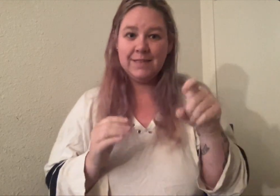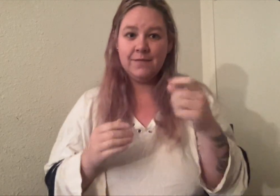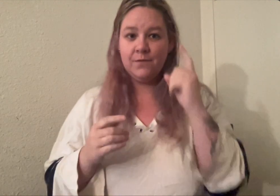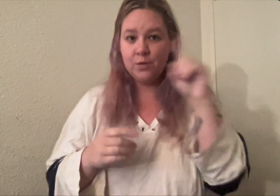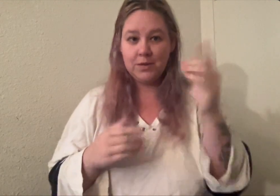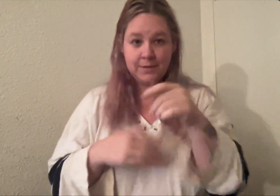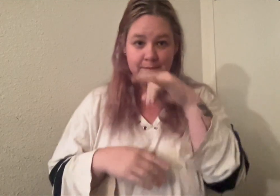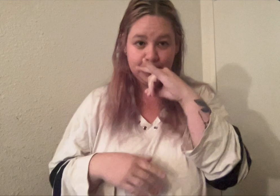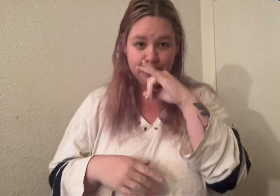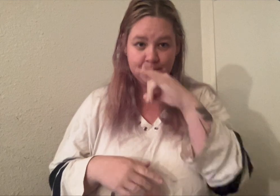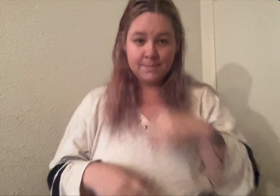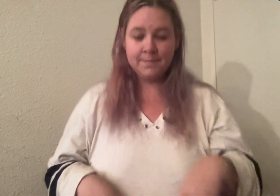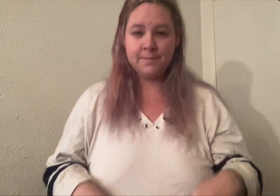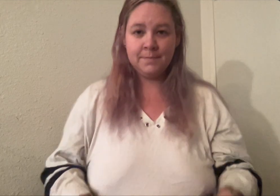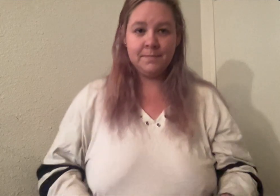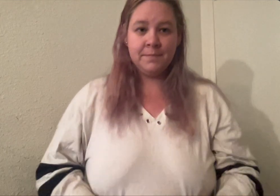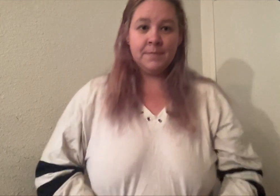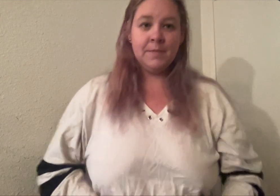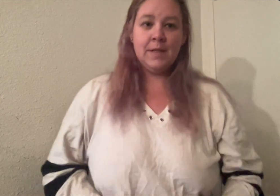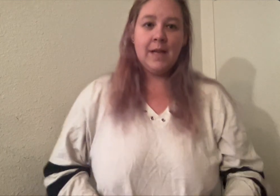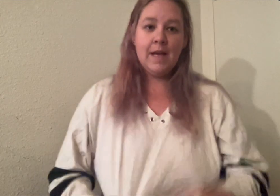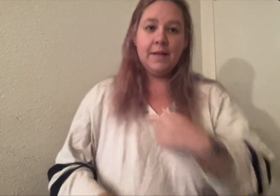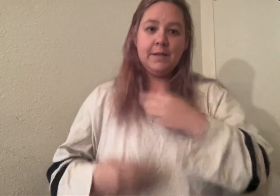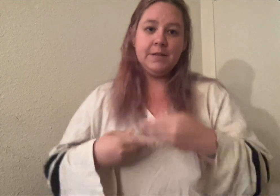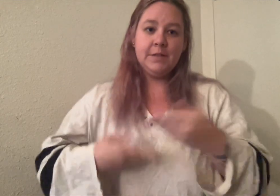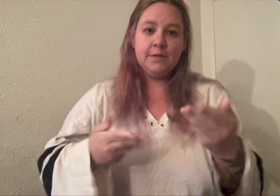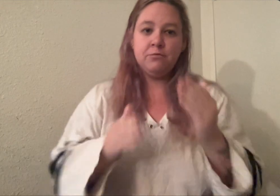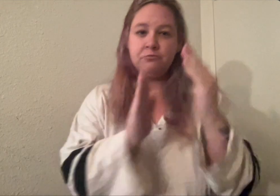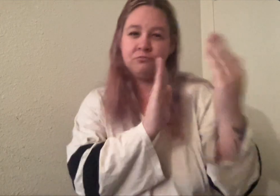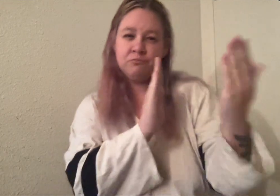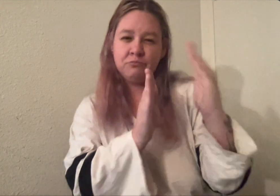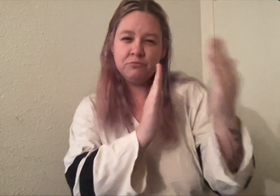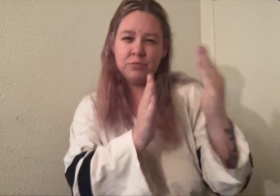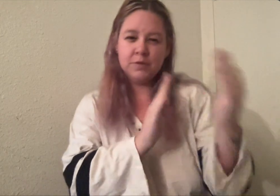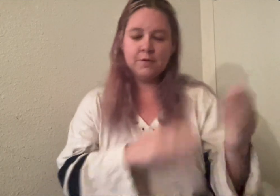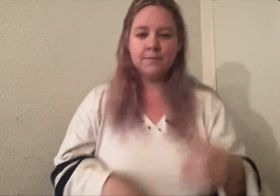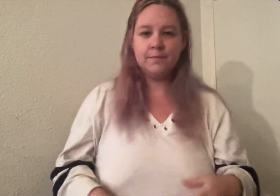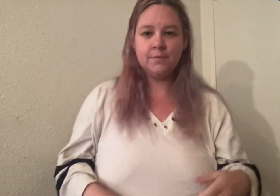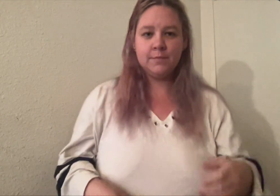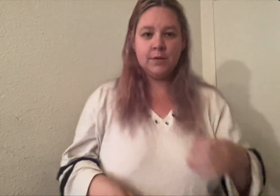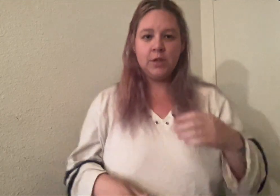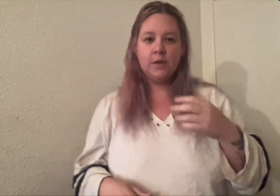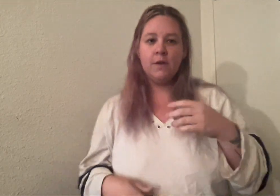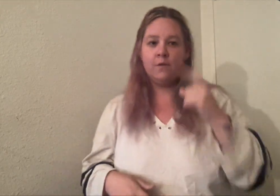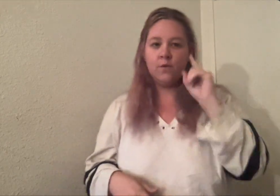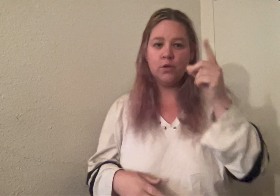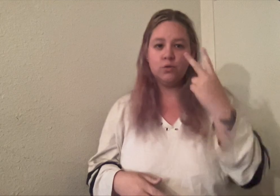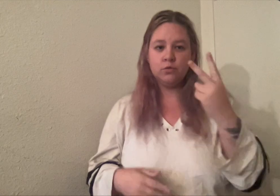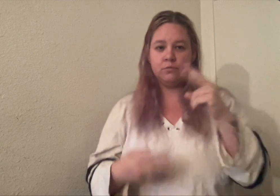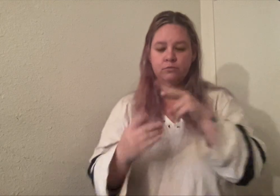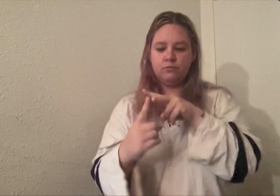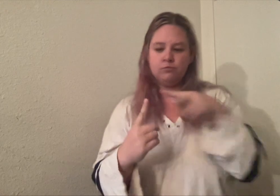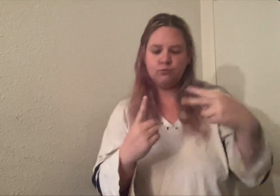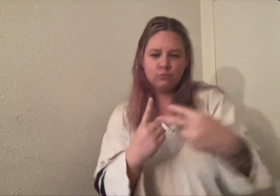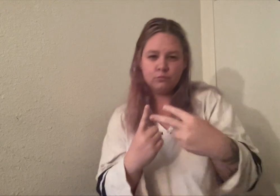comparison and contrast between these two types of perspectives. Let's say we